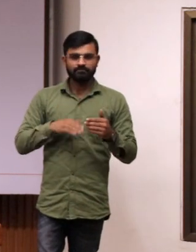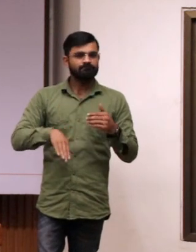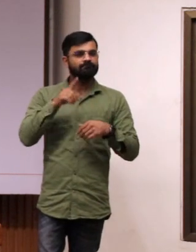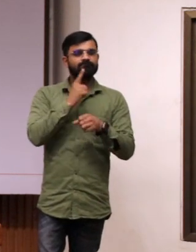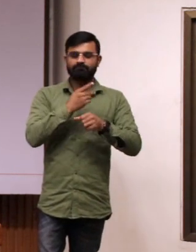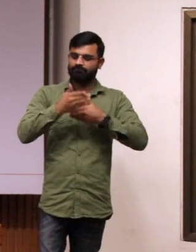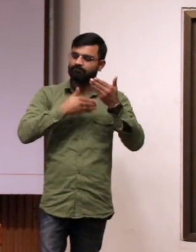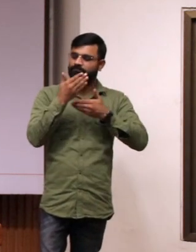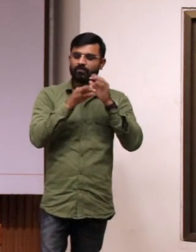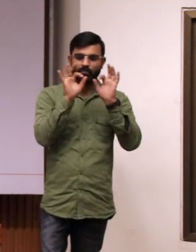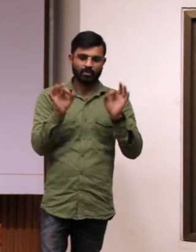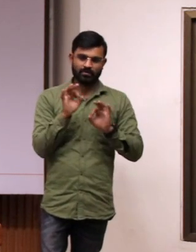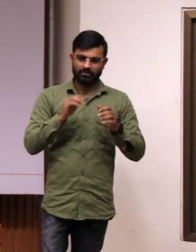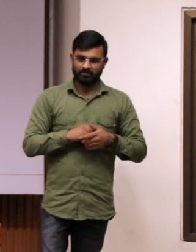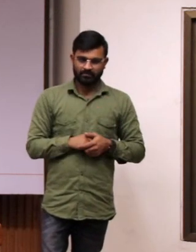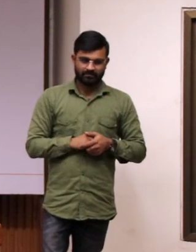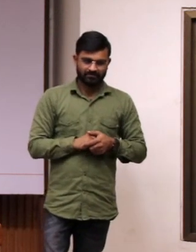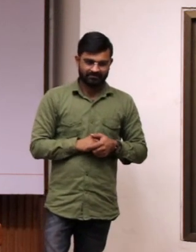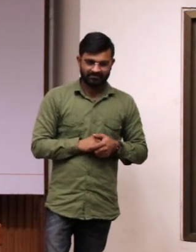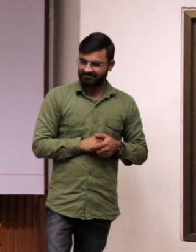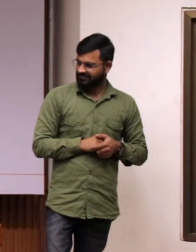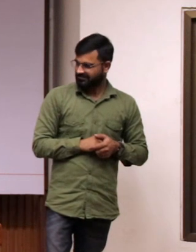teaching. So, sir,